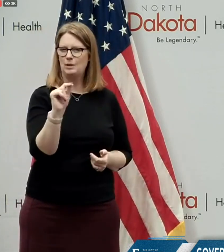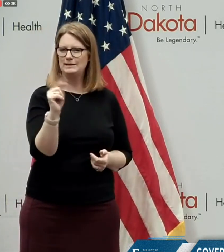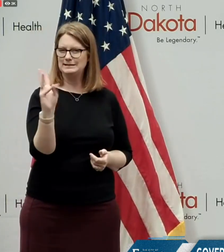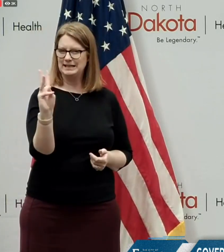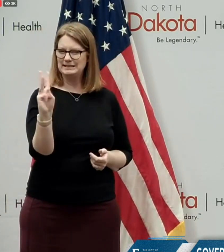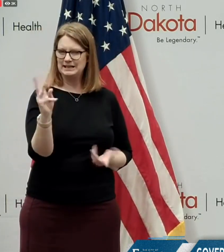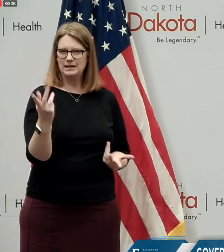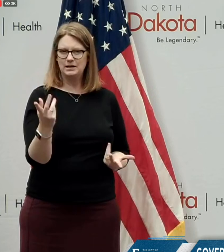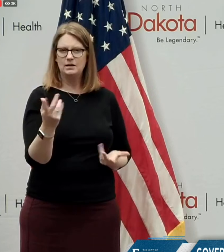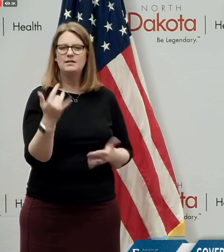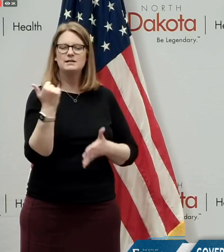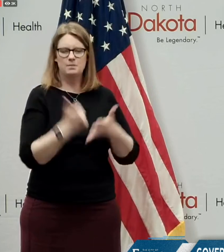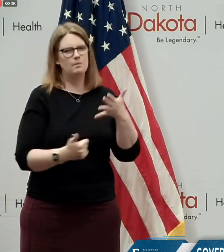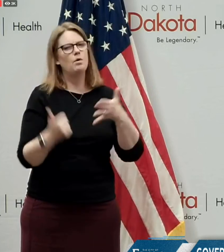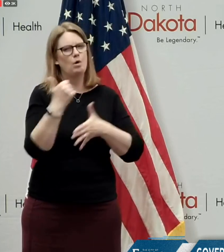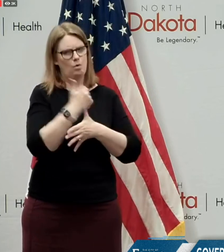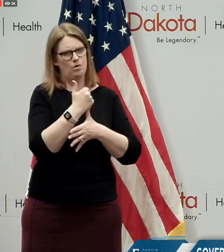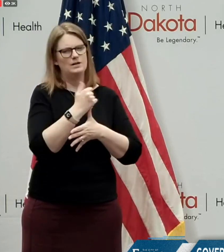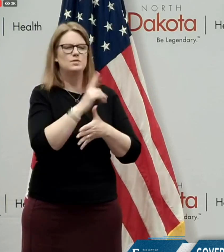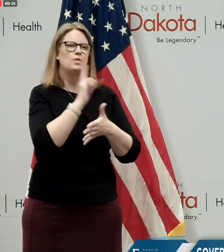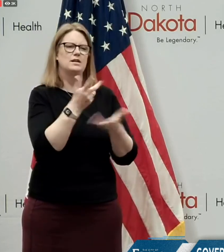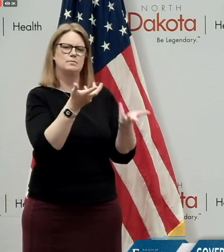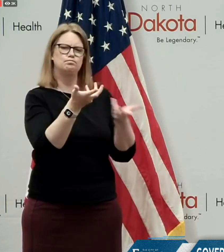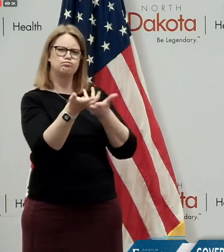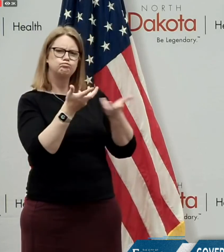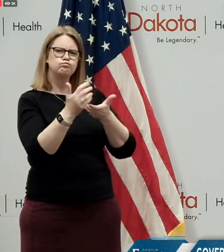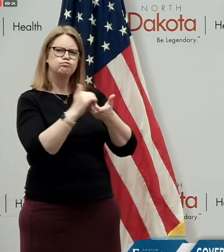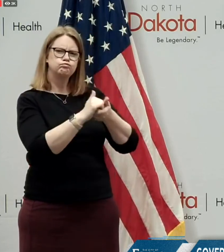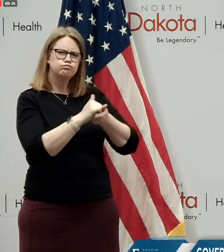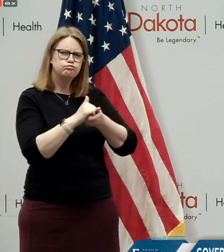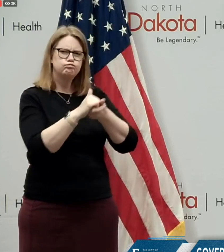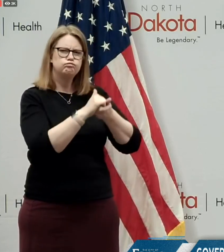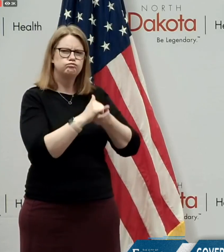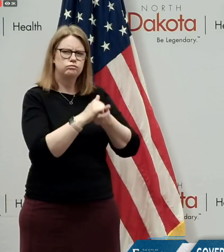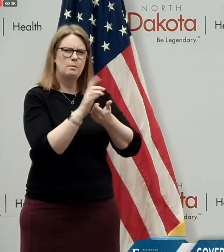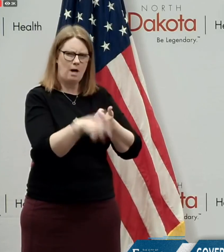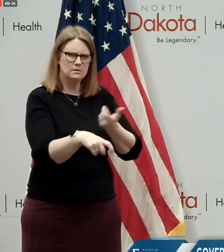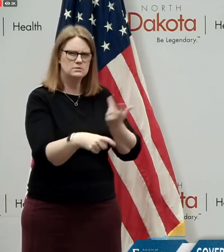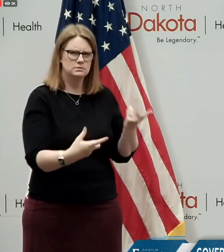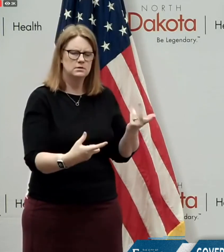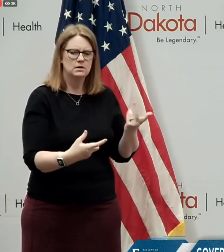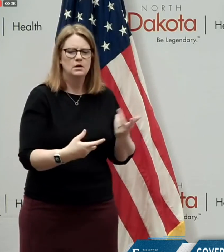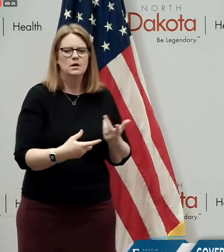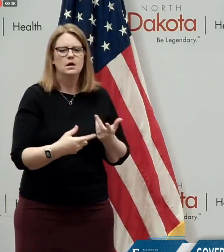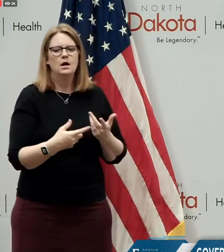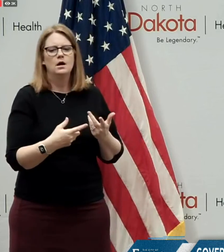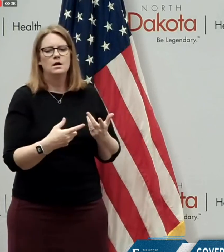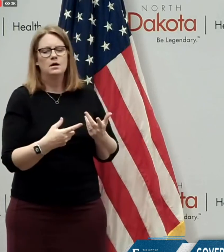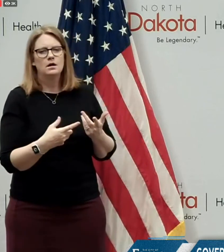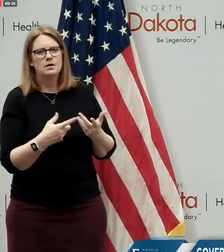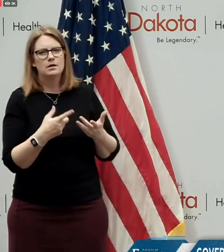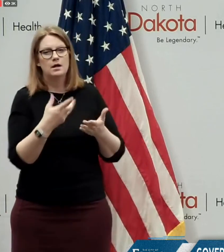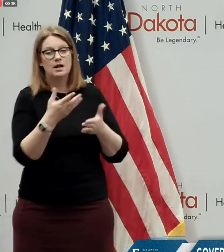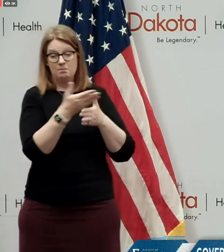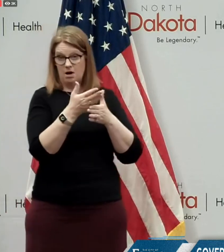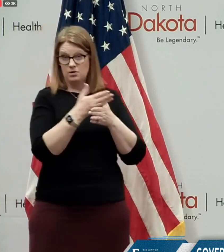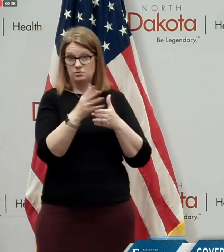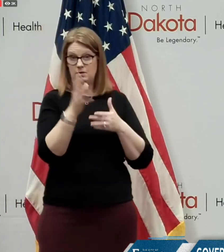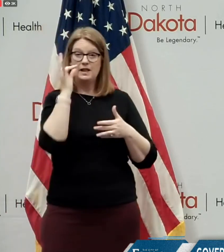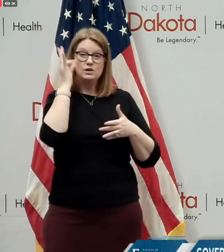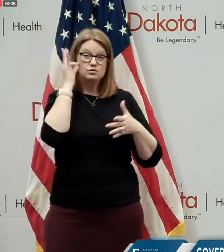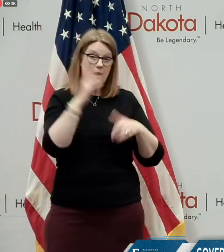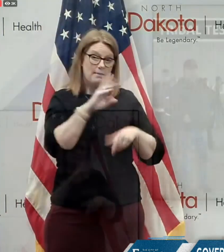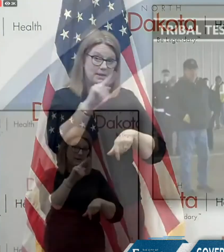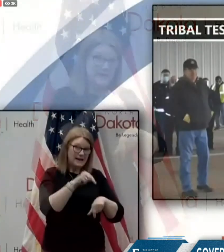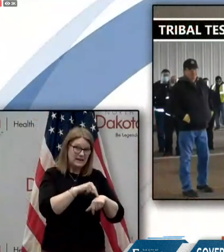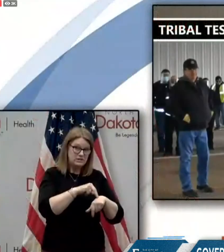It's remained a priority throughout the COVID-19 pandemic. In partnership with the tribal nations with whom we